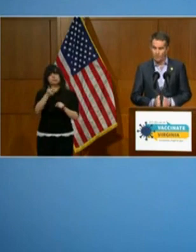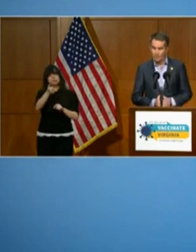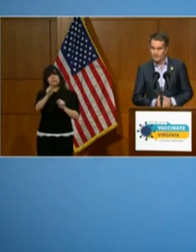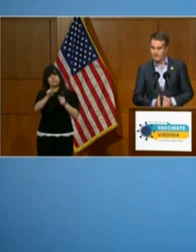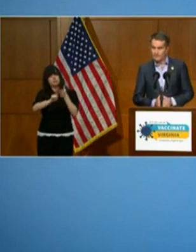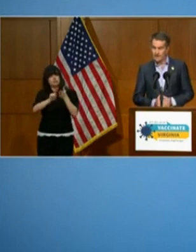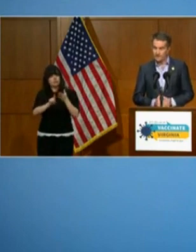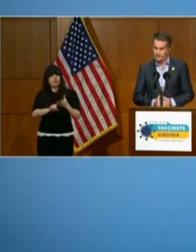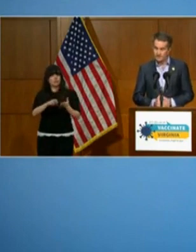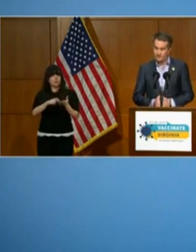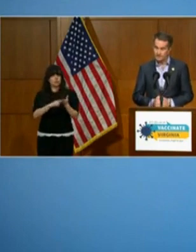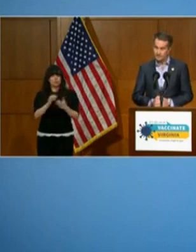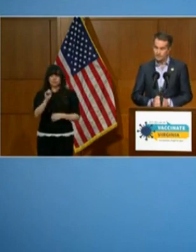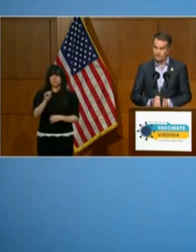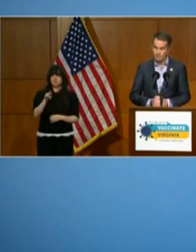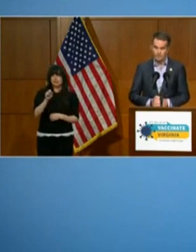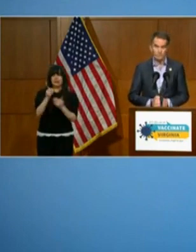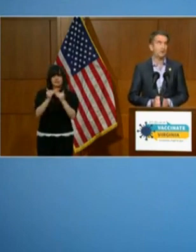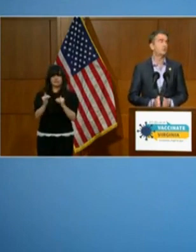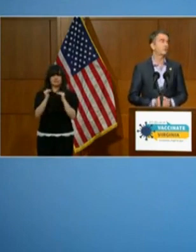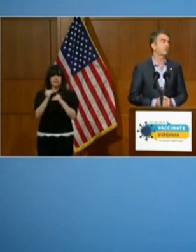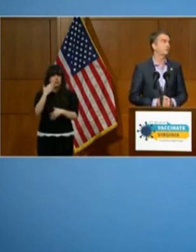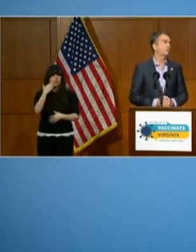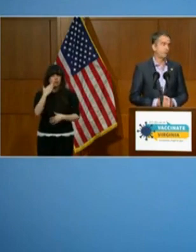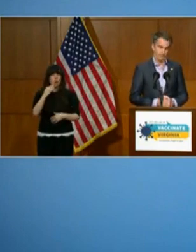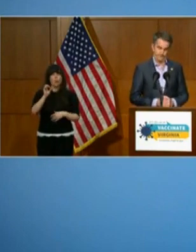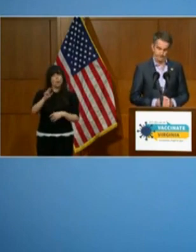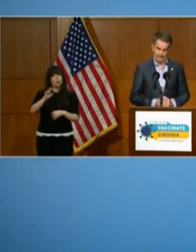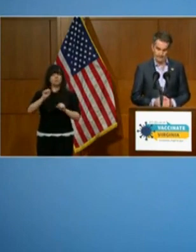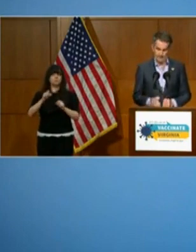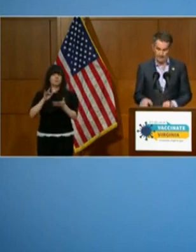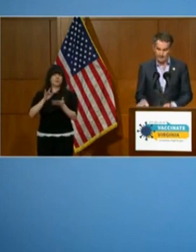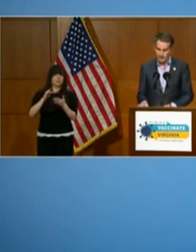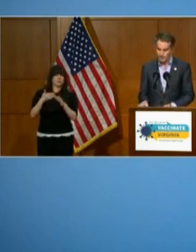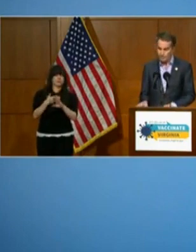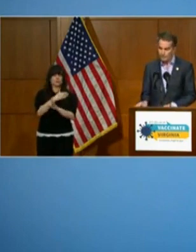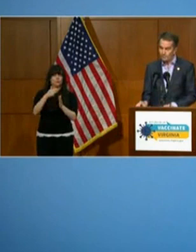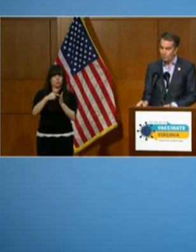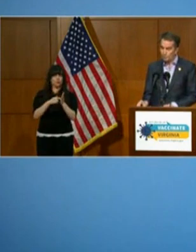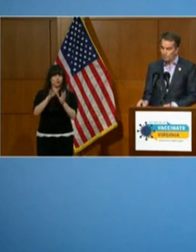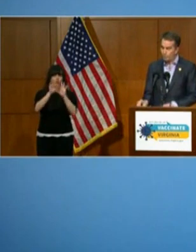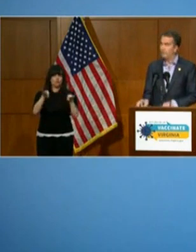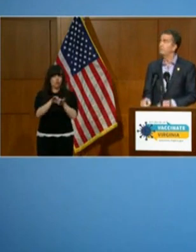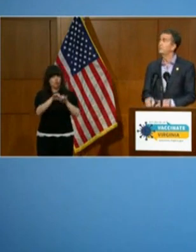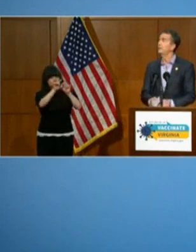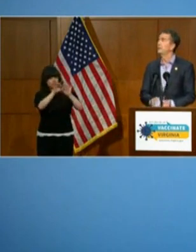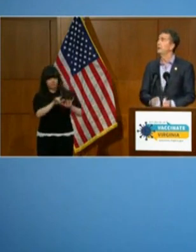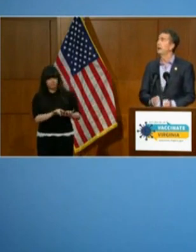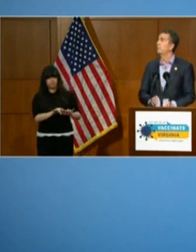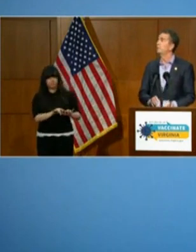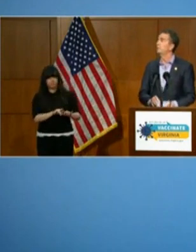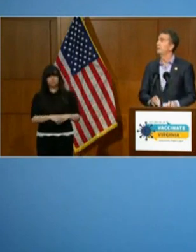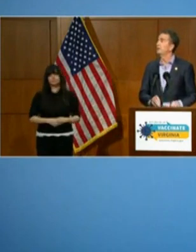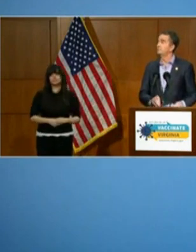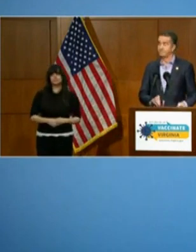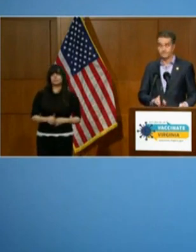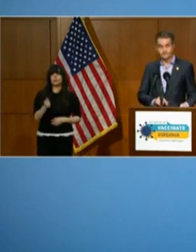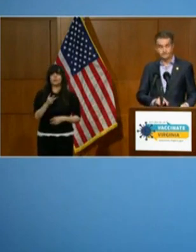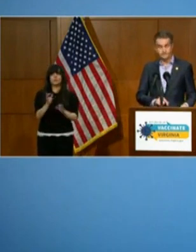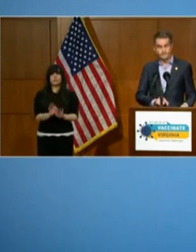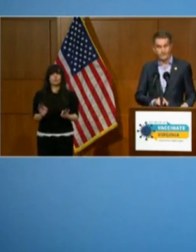status or click sign up to get to the pre-registration form. A couple of important points that I want to